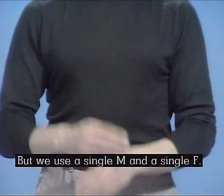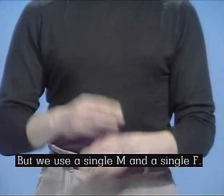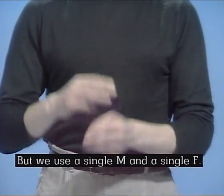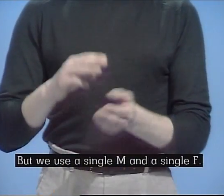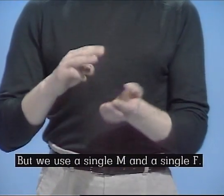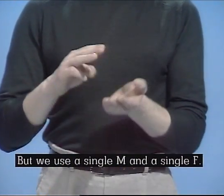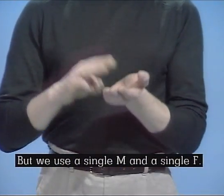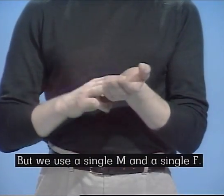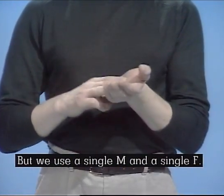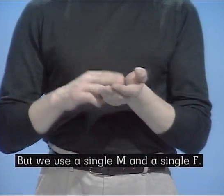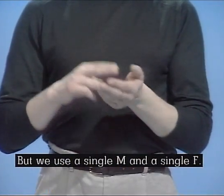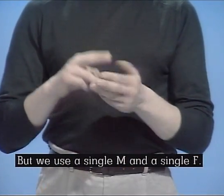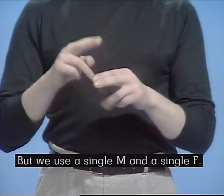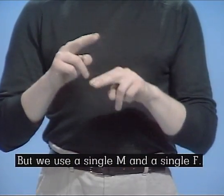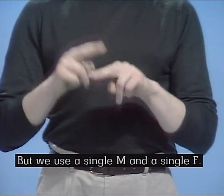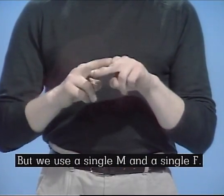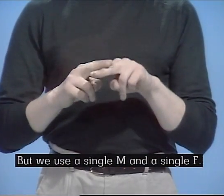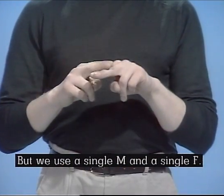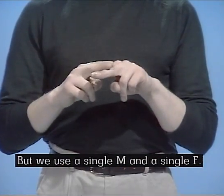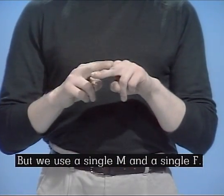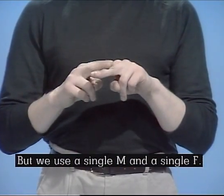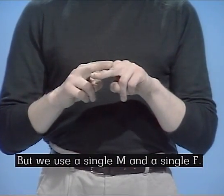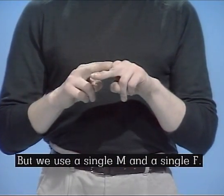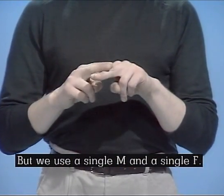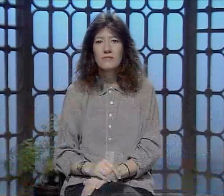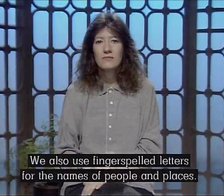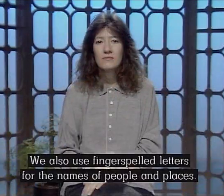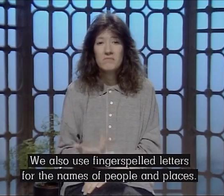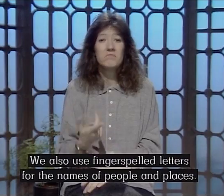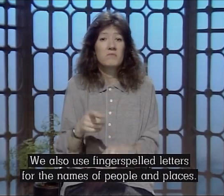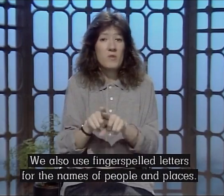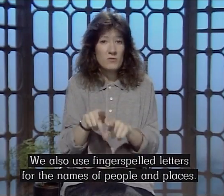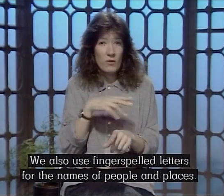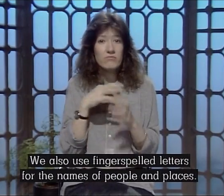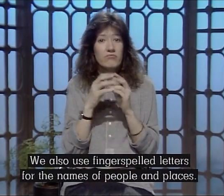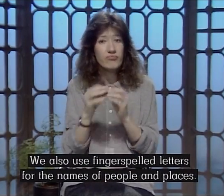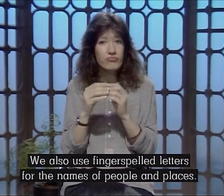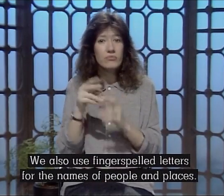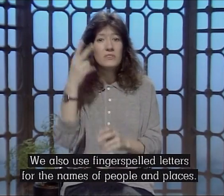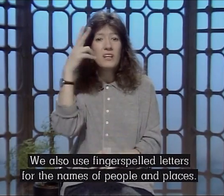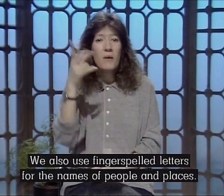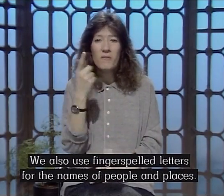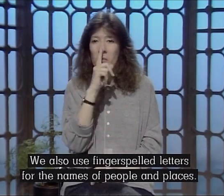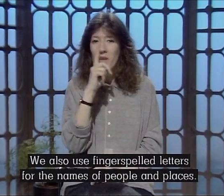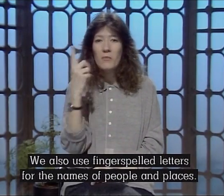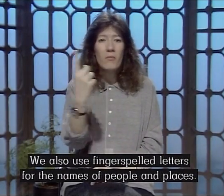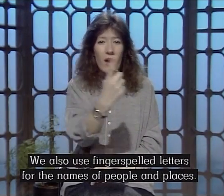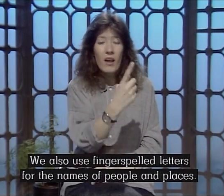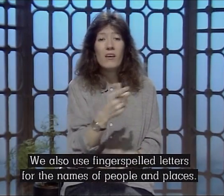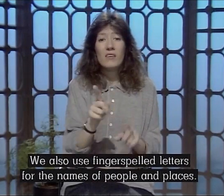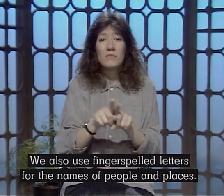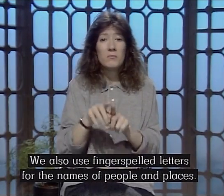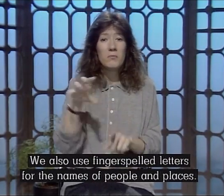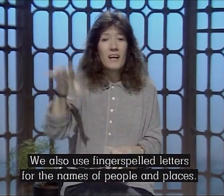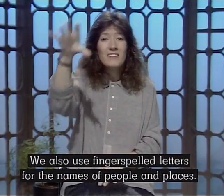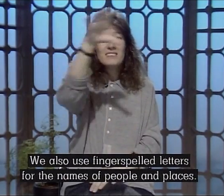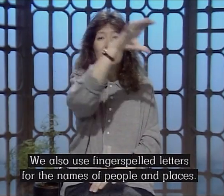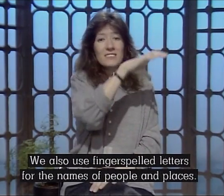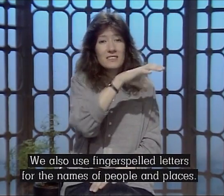But we use a single M and a single F. And we also use fingerspelled letters to spell out names of people and